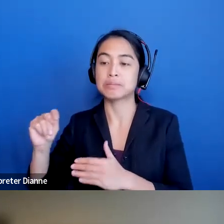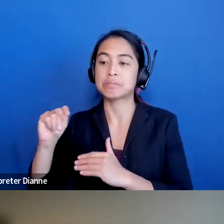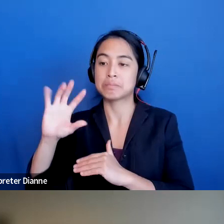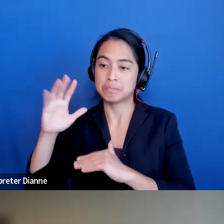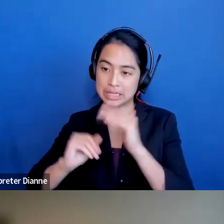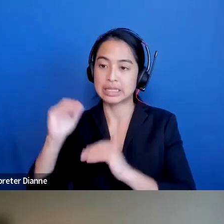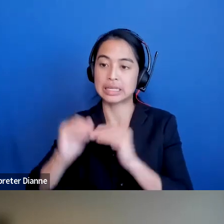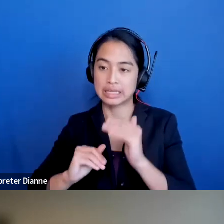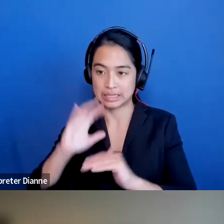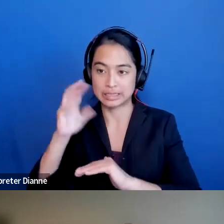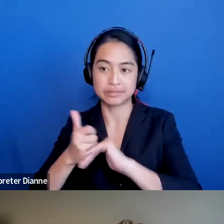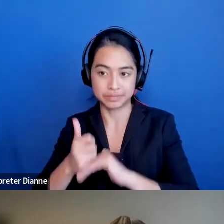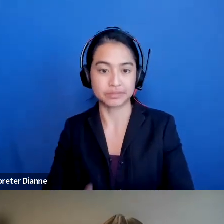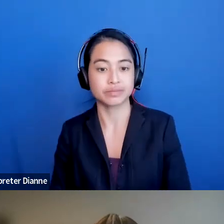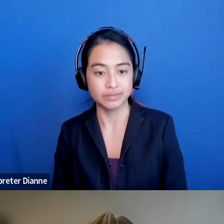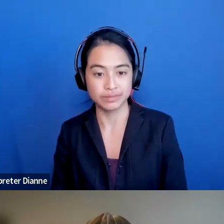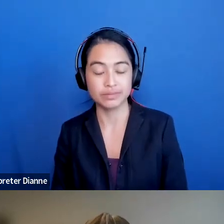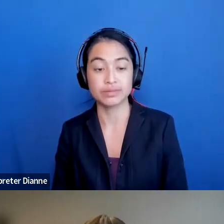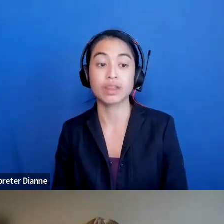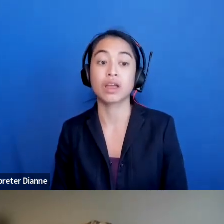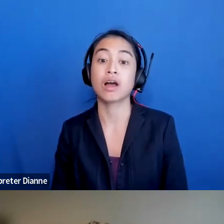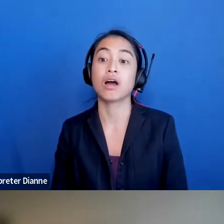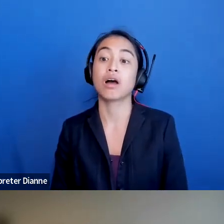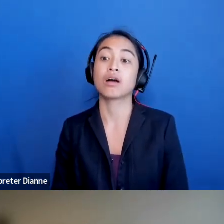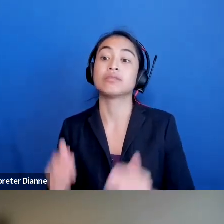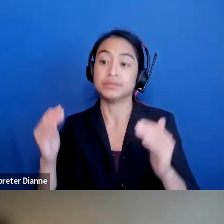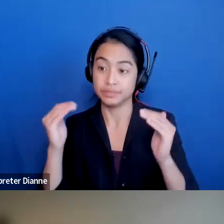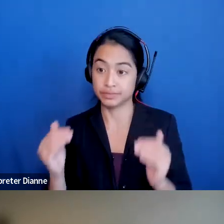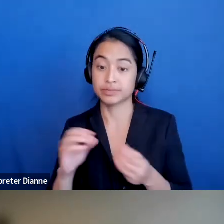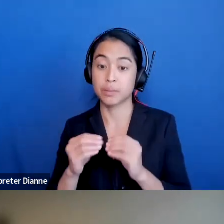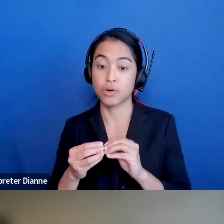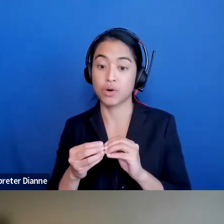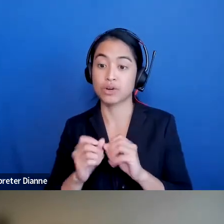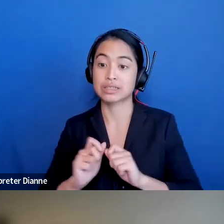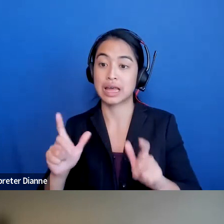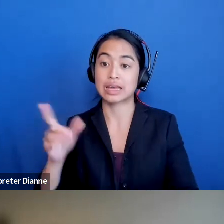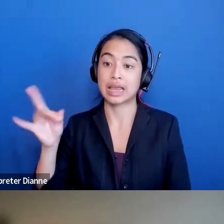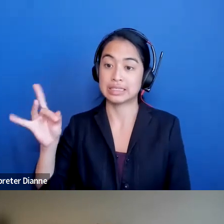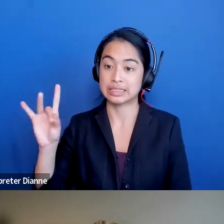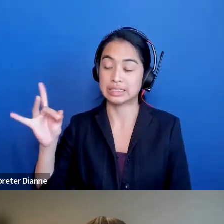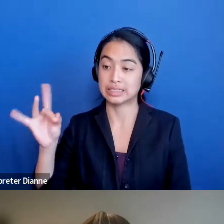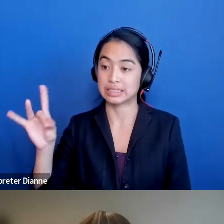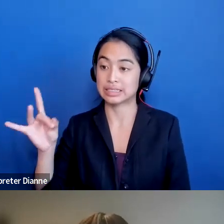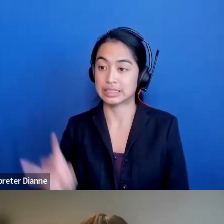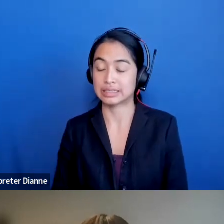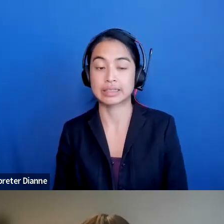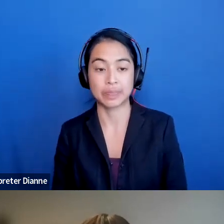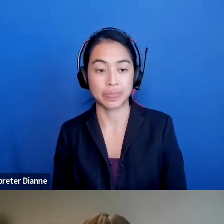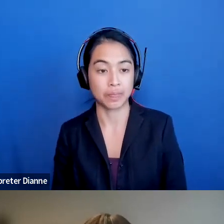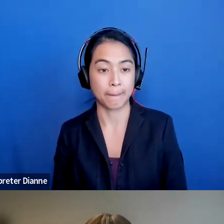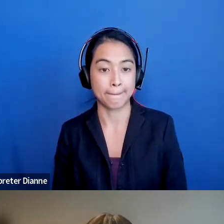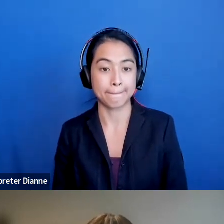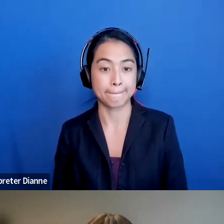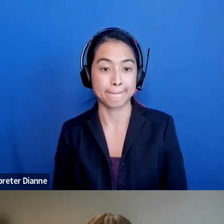building. So I am going to move on to slides 18. And